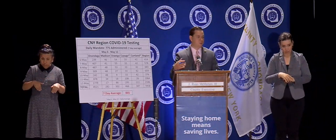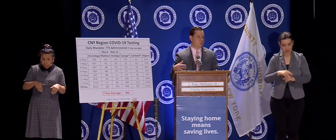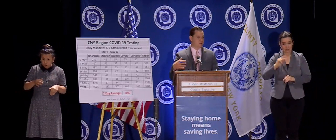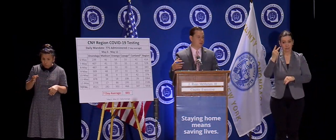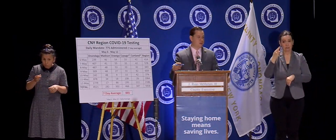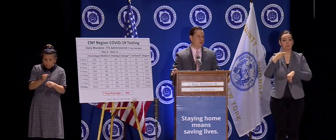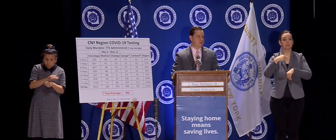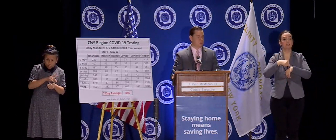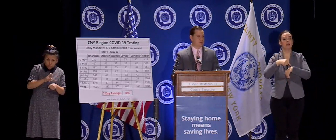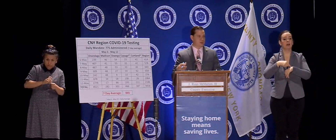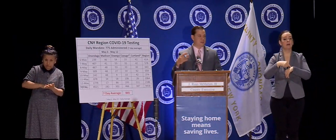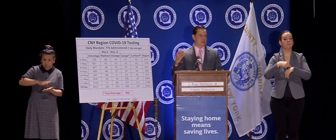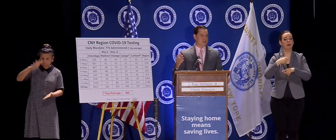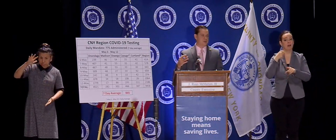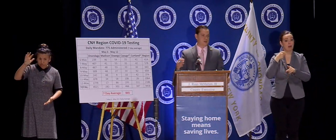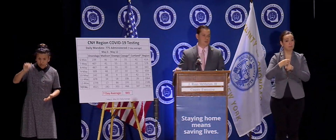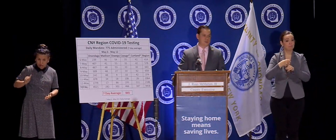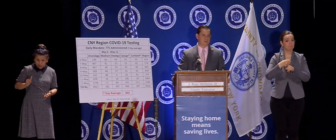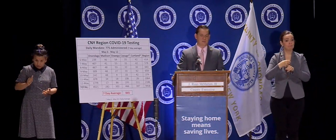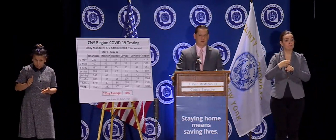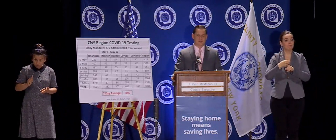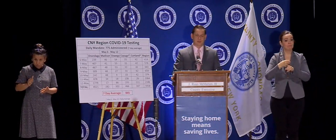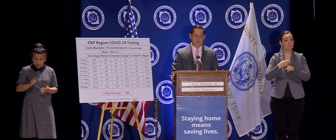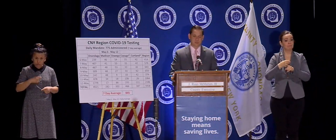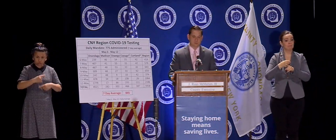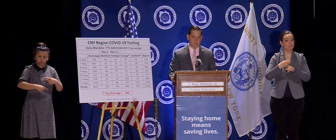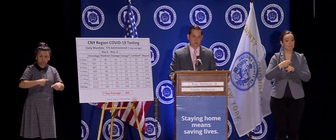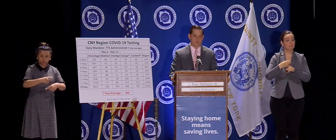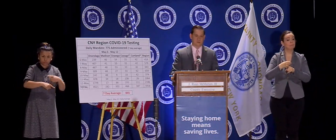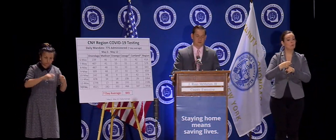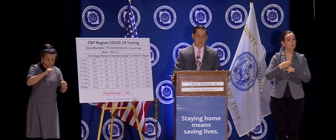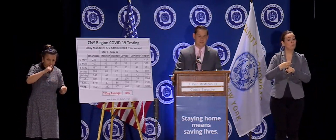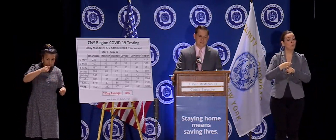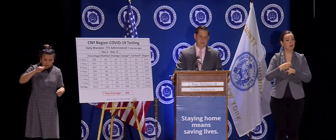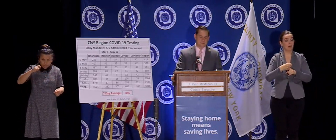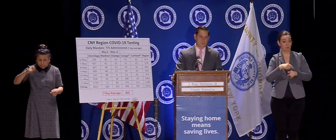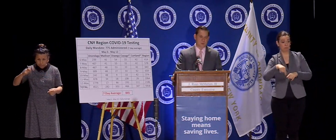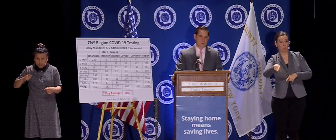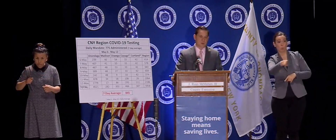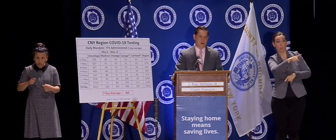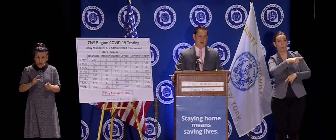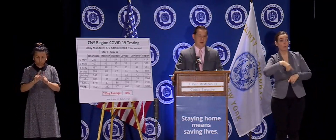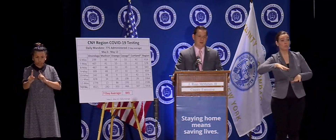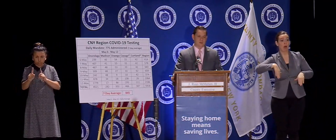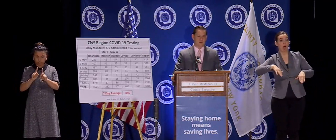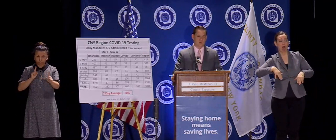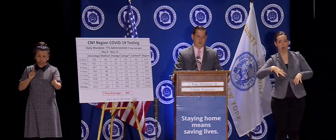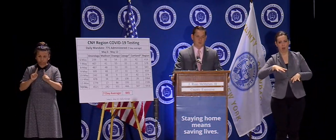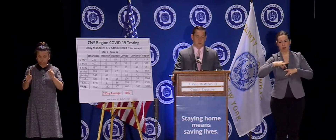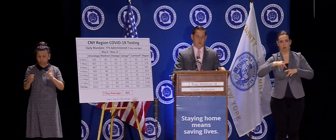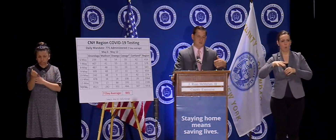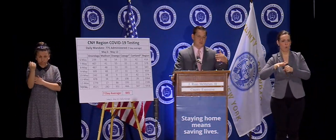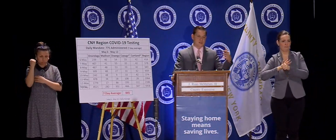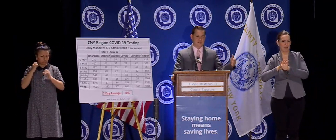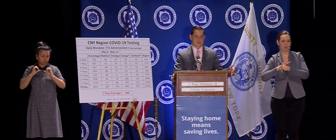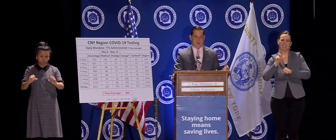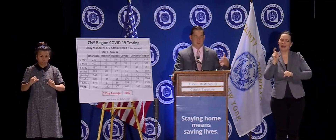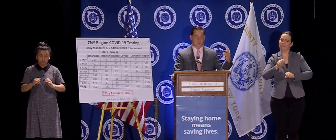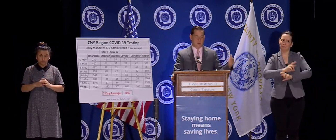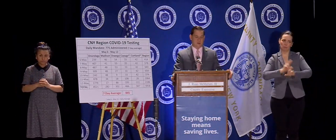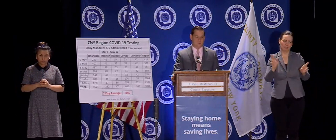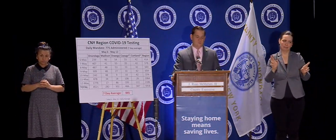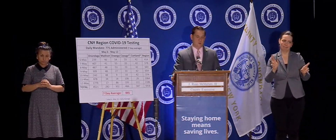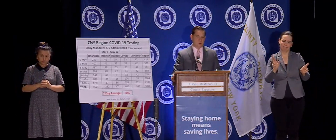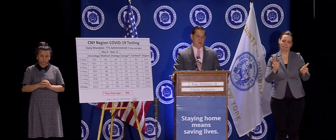haven't built up immunity, so we need to continue to be very diligent with our physical distancing. Whereas one could suggest in a